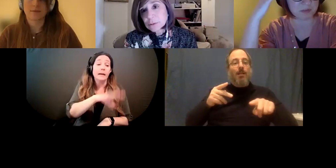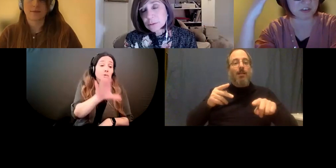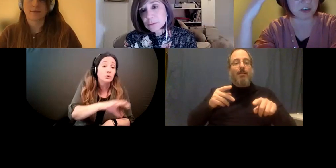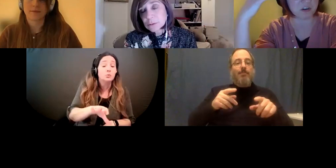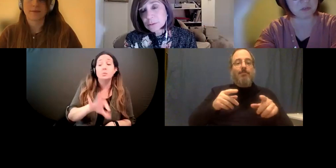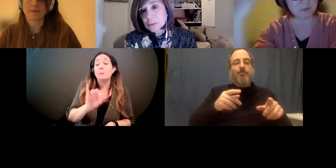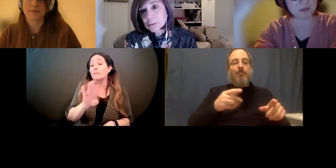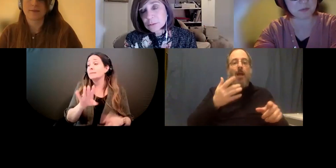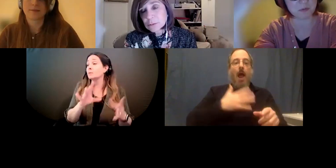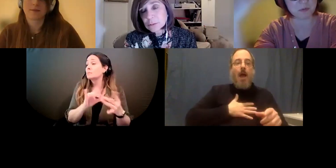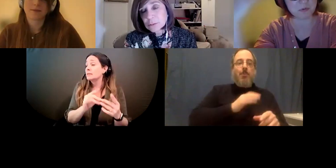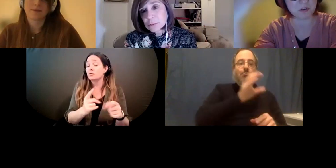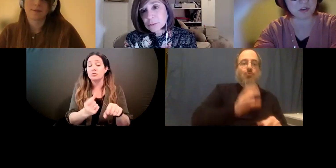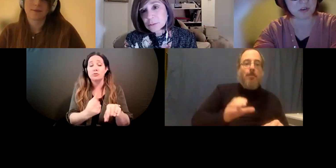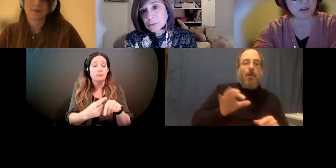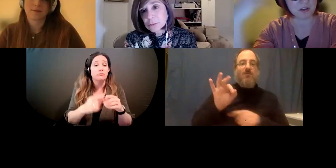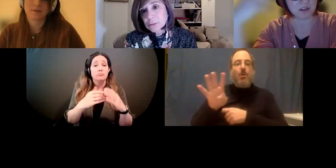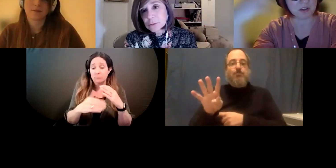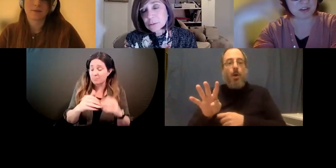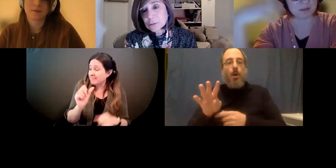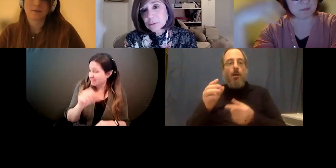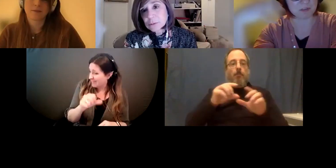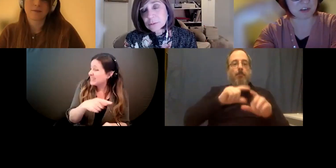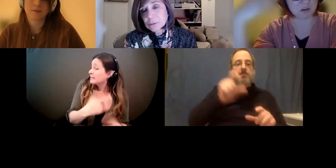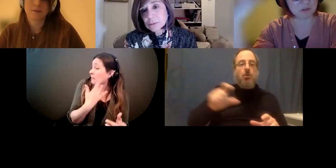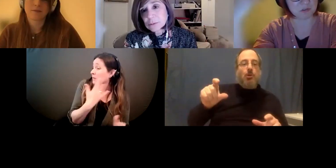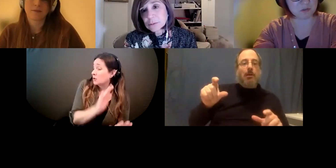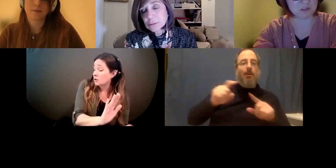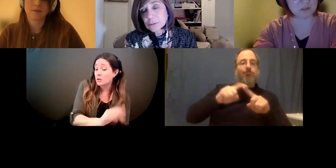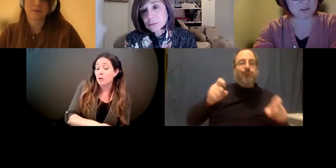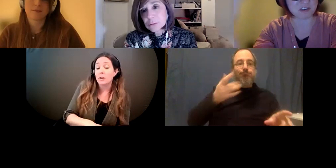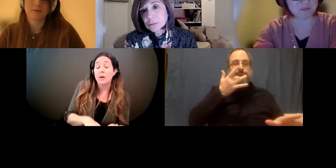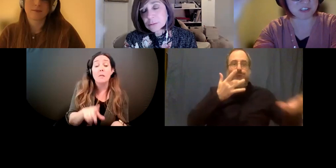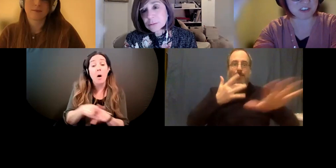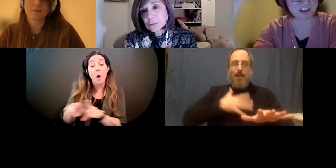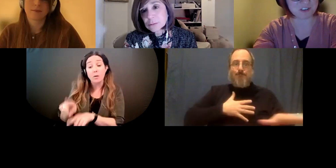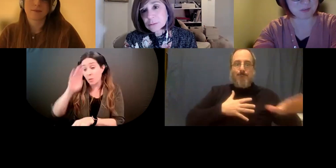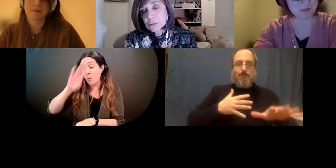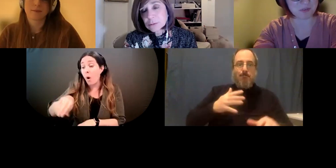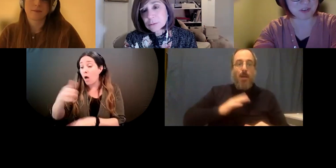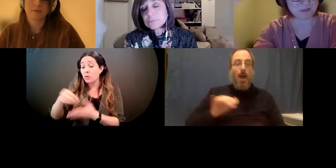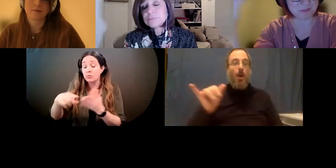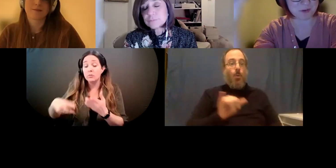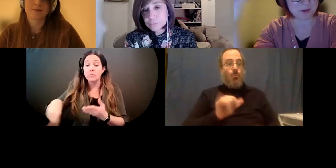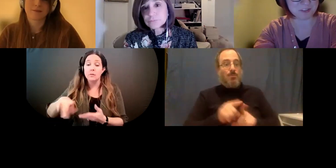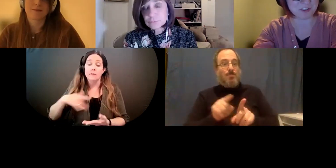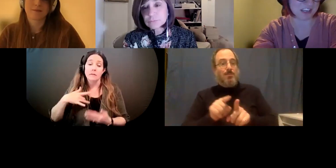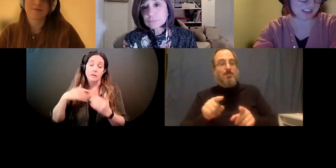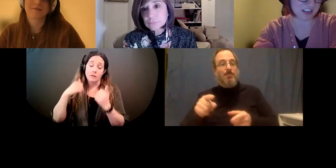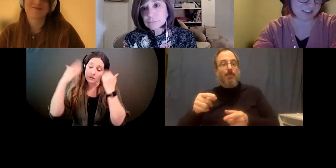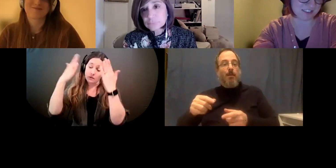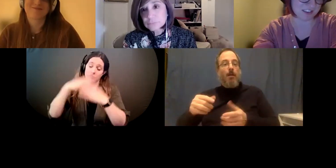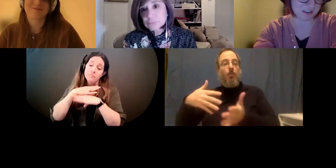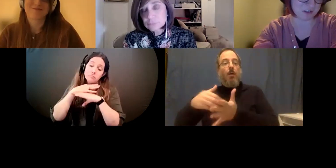whatever, but there are also people who there are also students who are really tired with